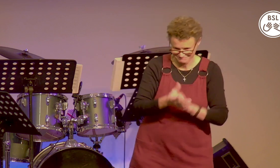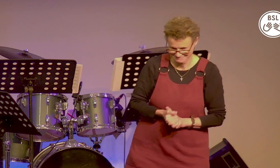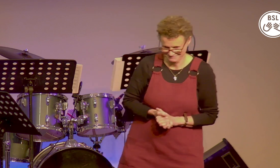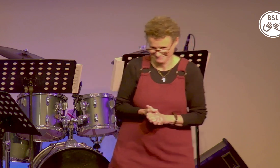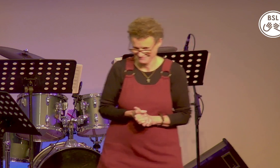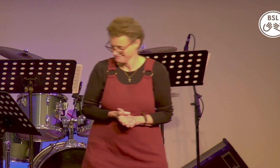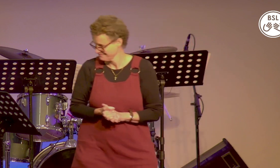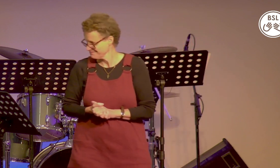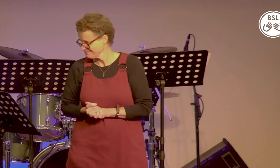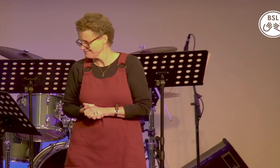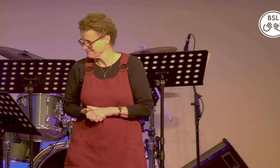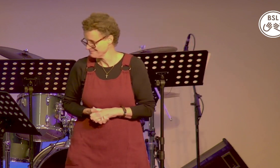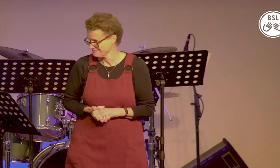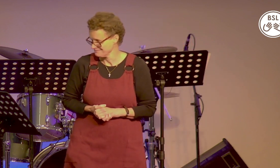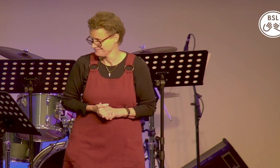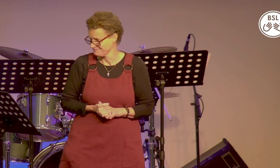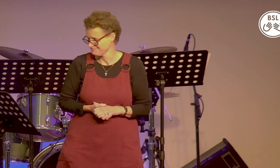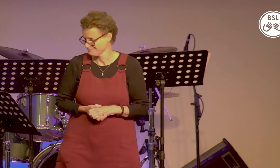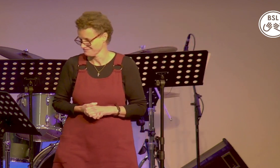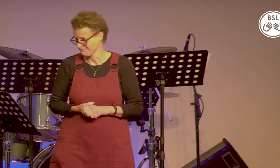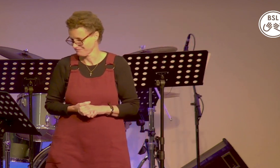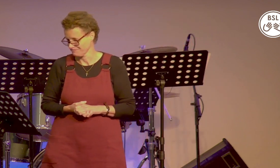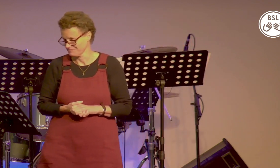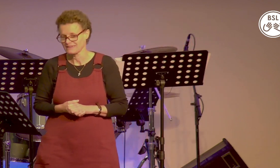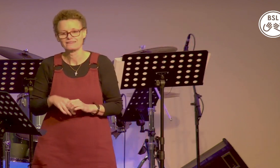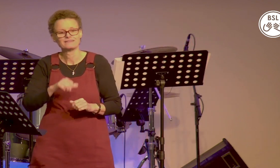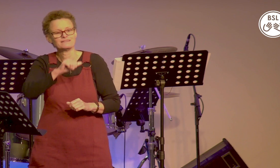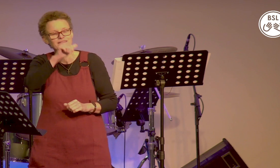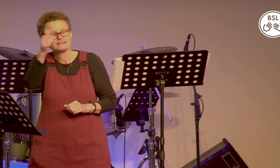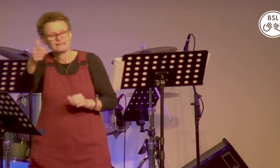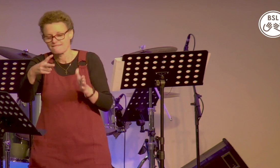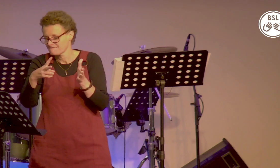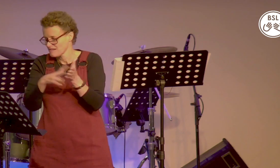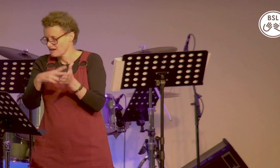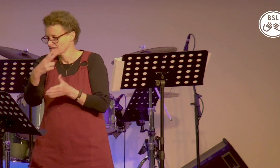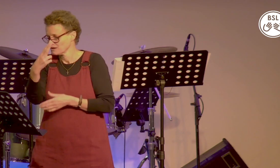good. And they followed Moses. They were like, yeah, we're going to follow Moses.